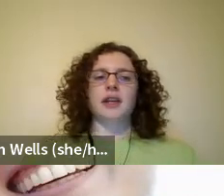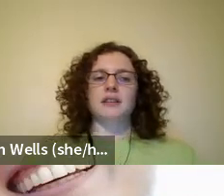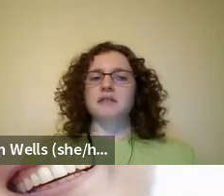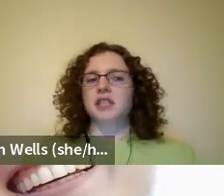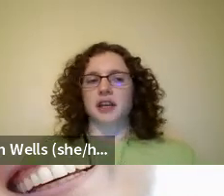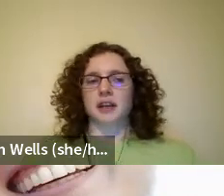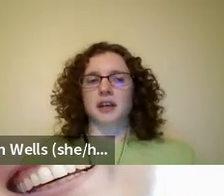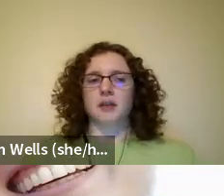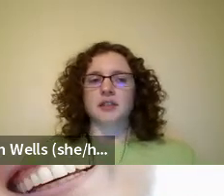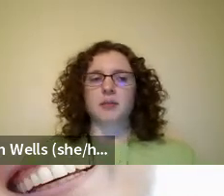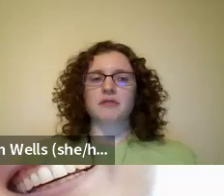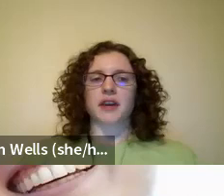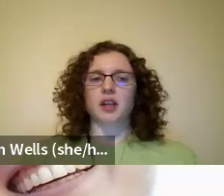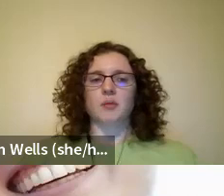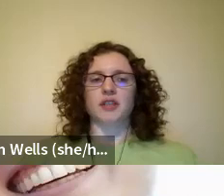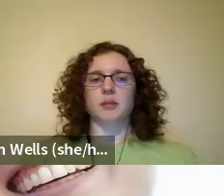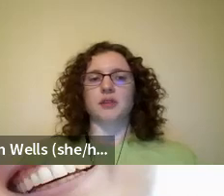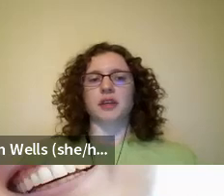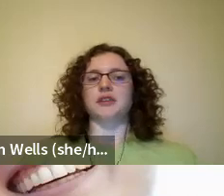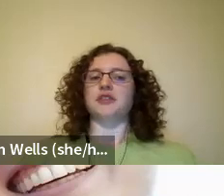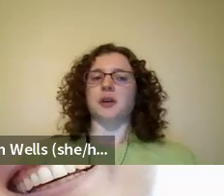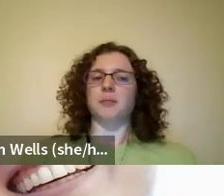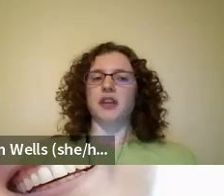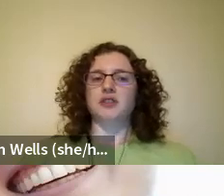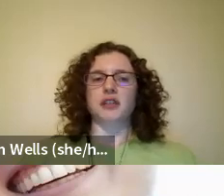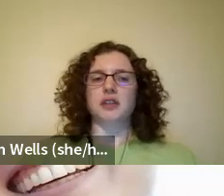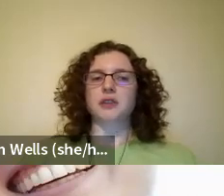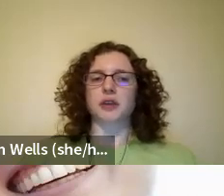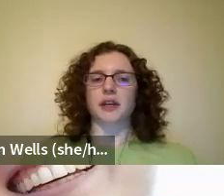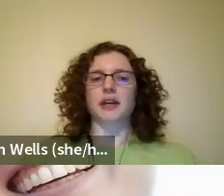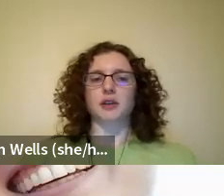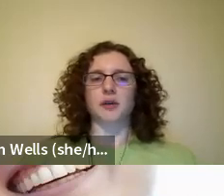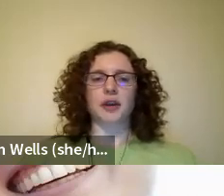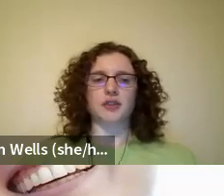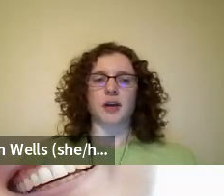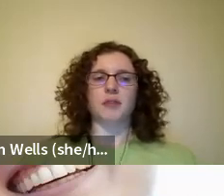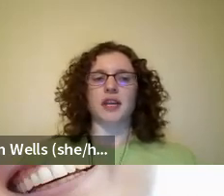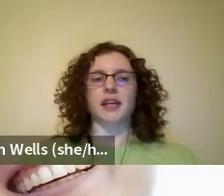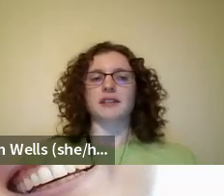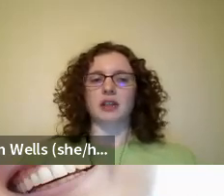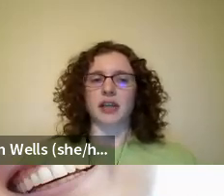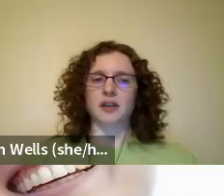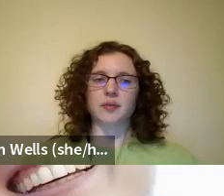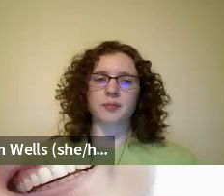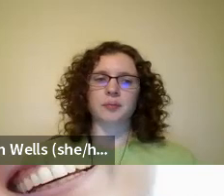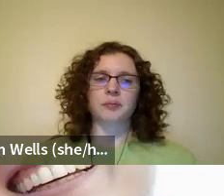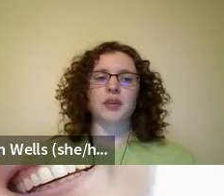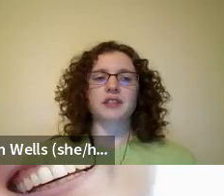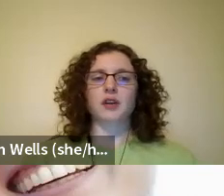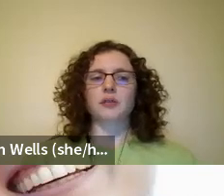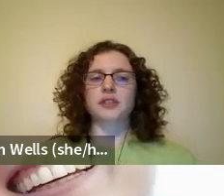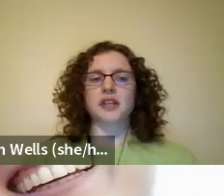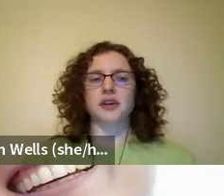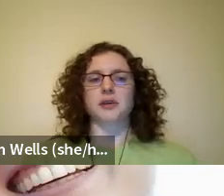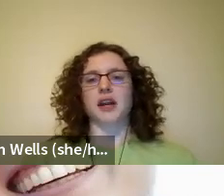In 2017, I was in my final MSW internship, and Jason was working at a lucrative job that he excelled at, but